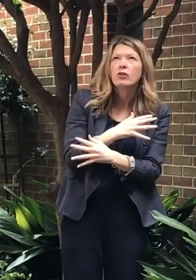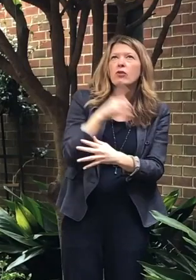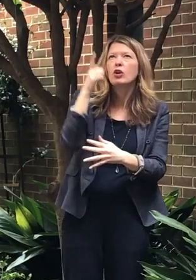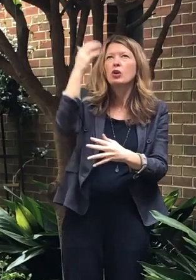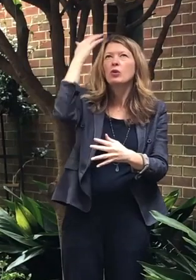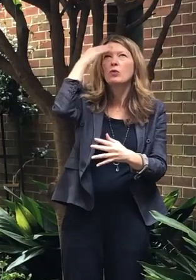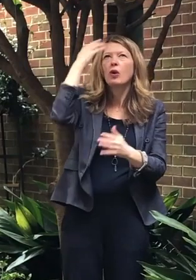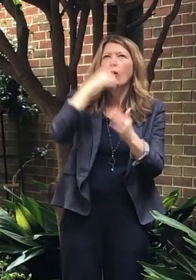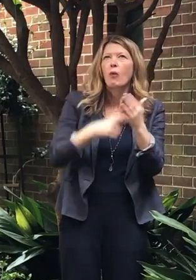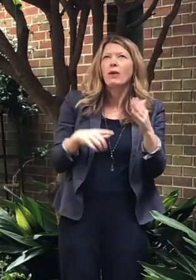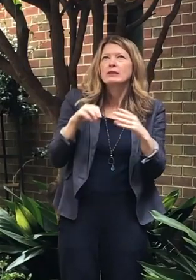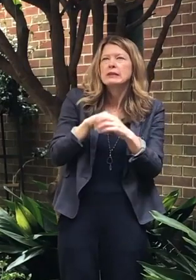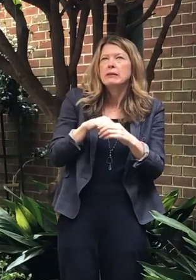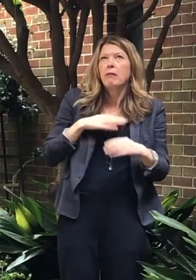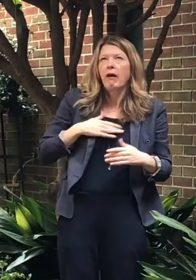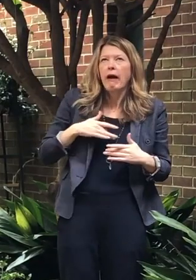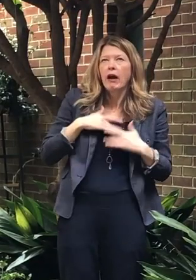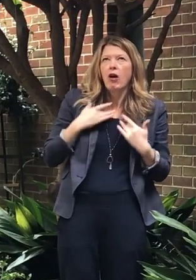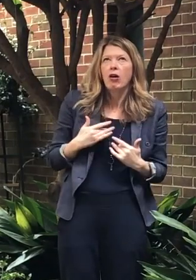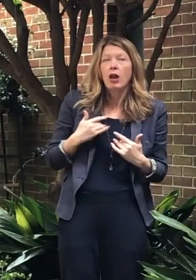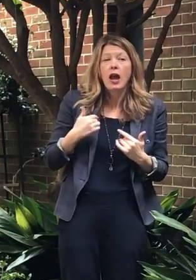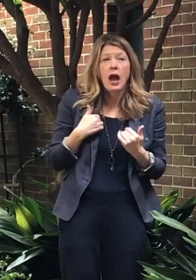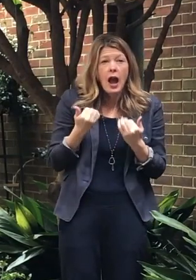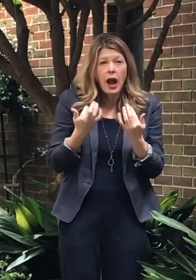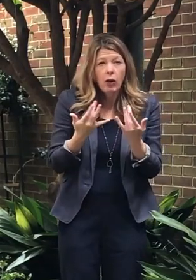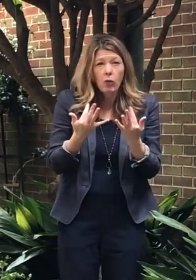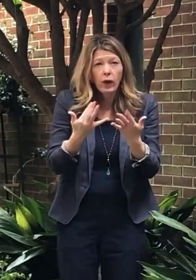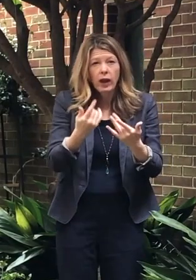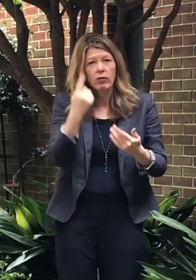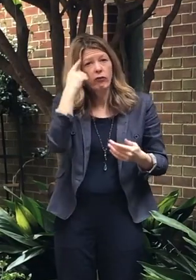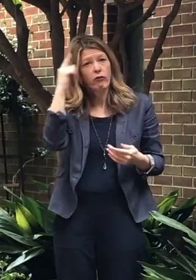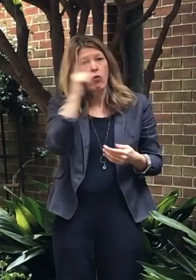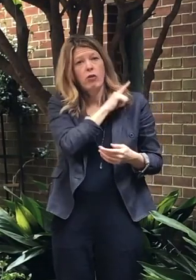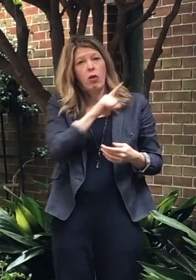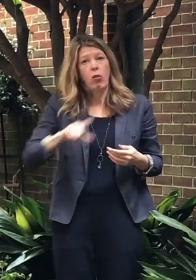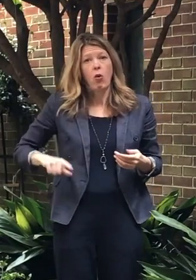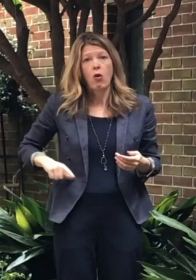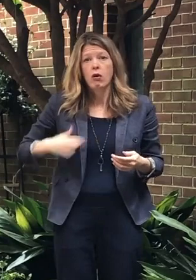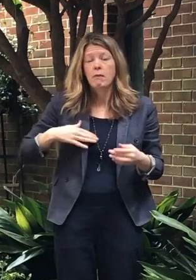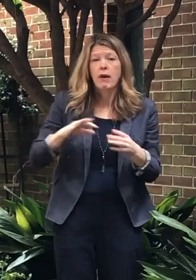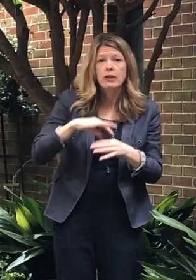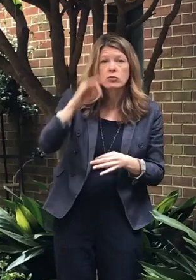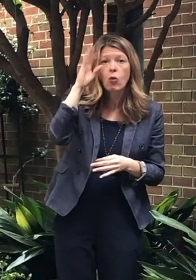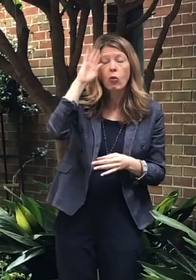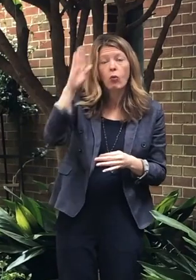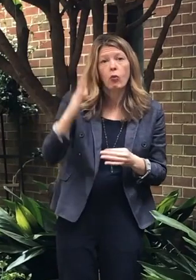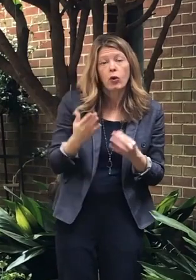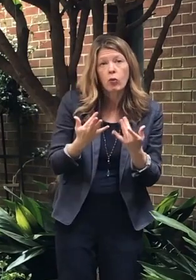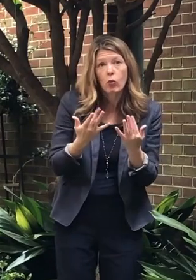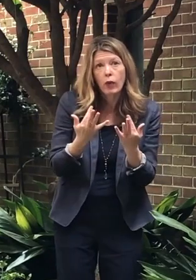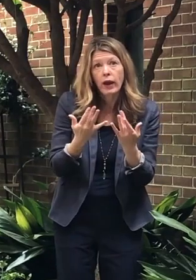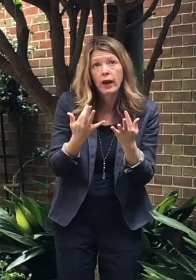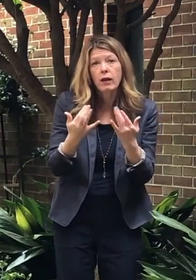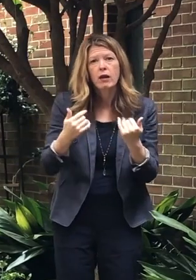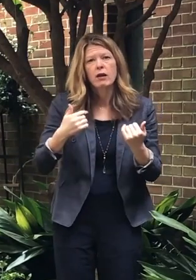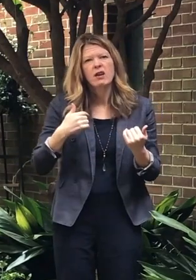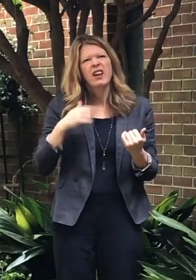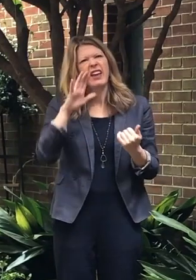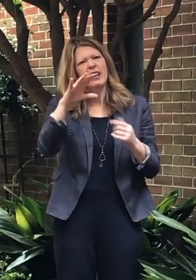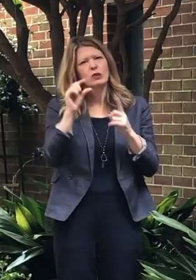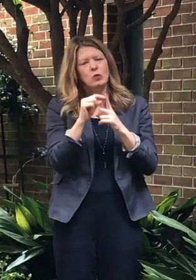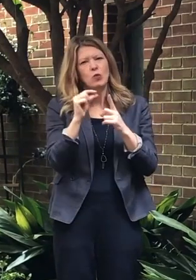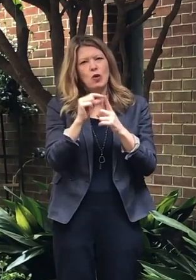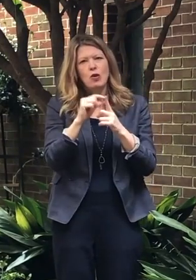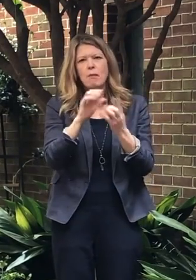I wait for the Lord. My soul waits for him. In his word is my hope.